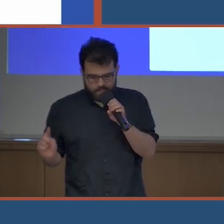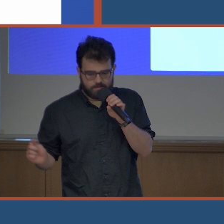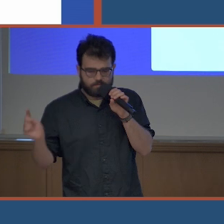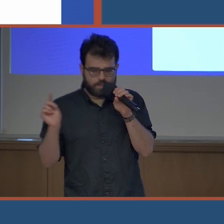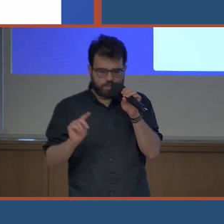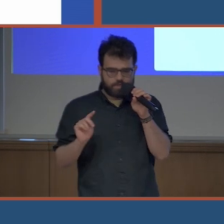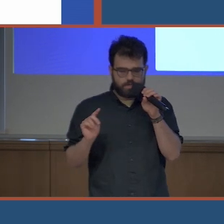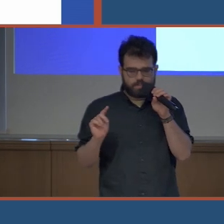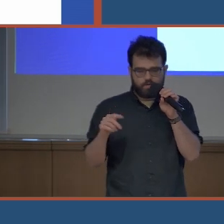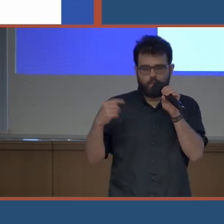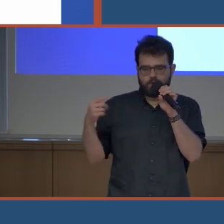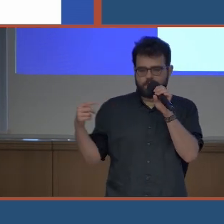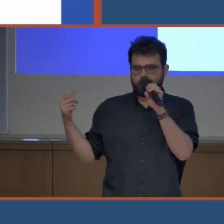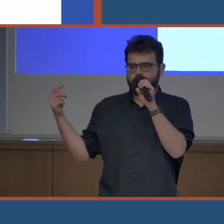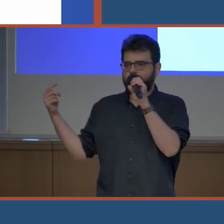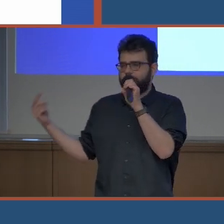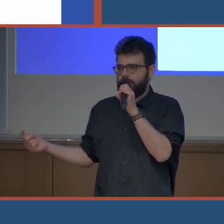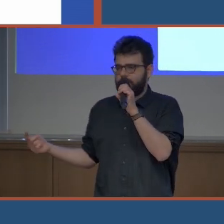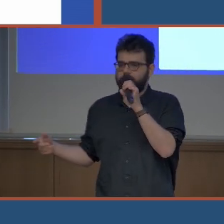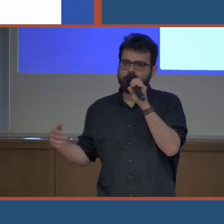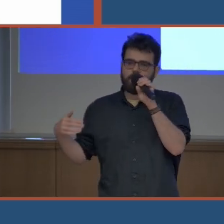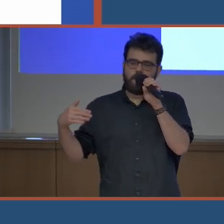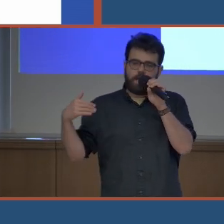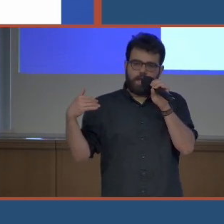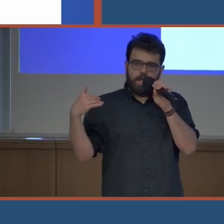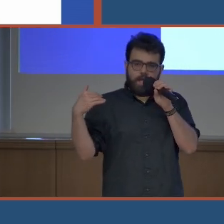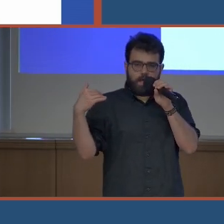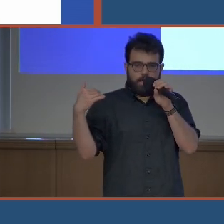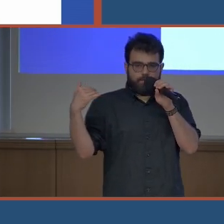And then teachers who wanted to found